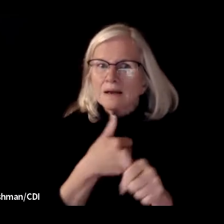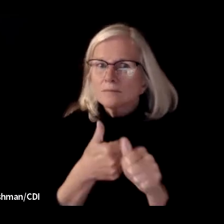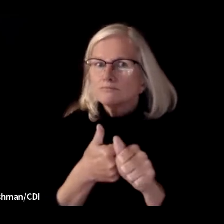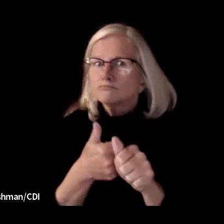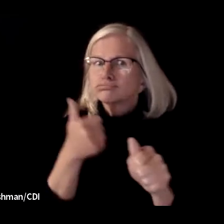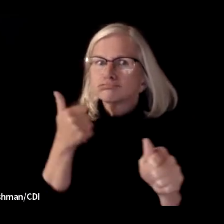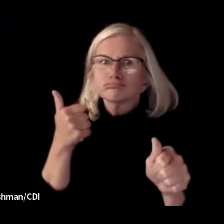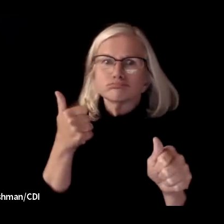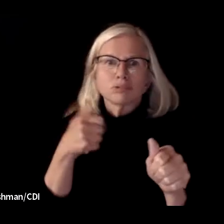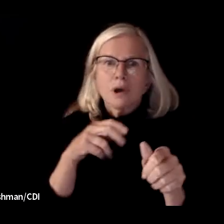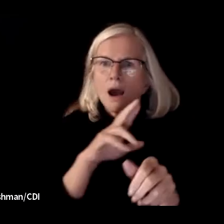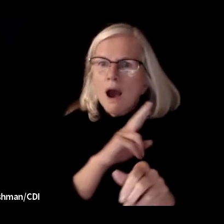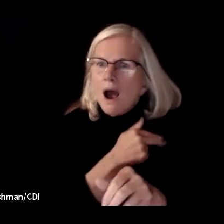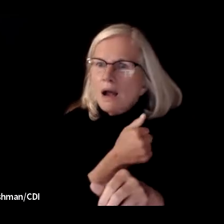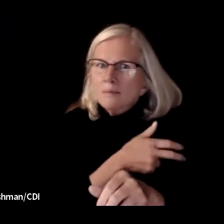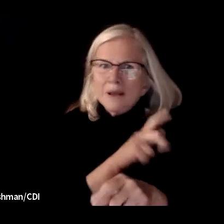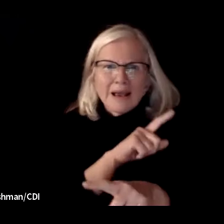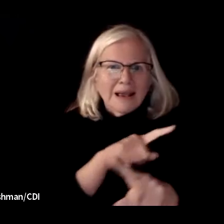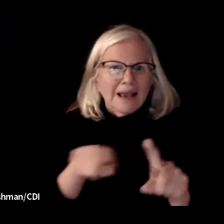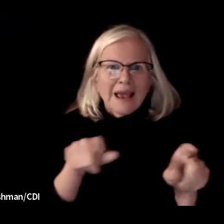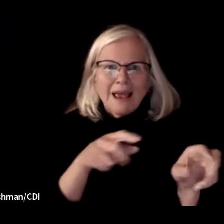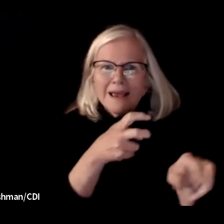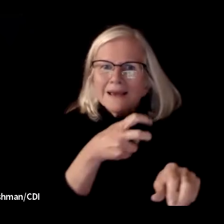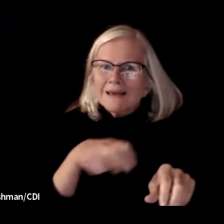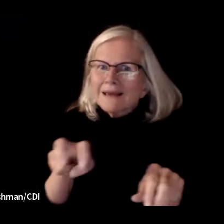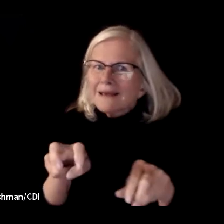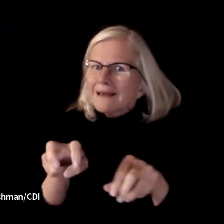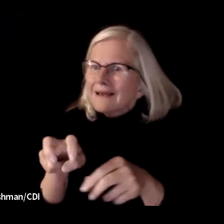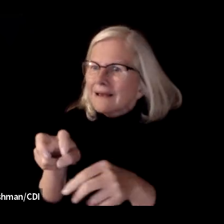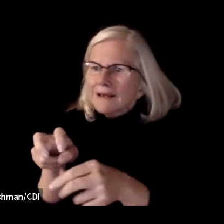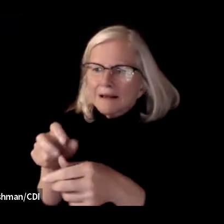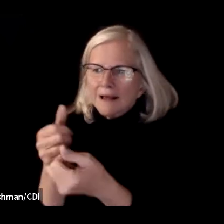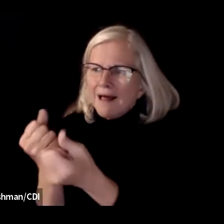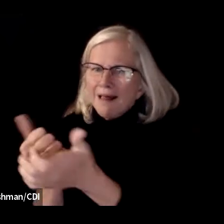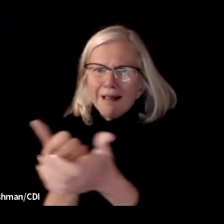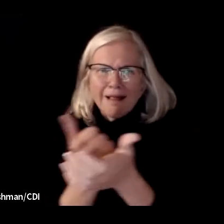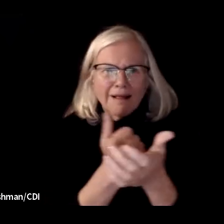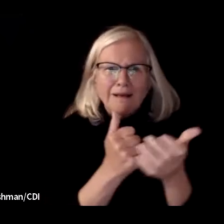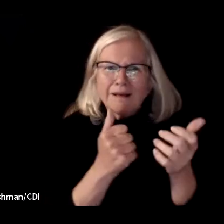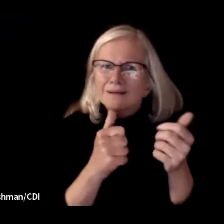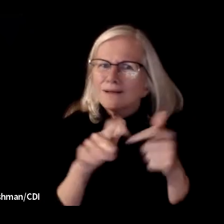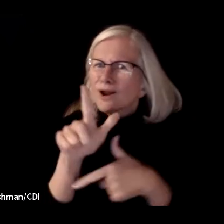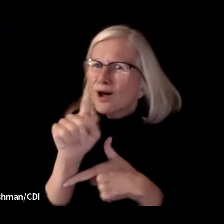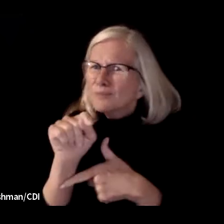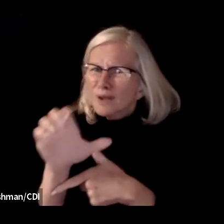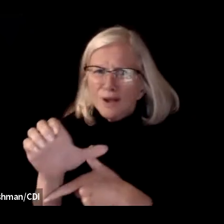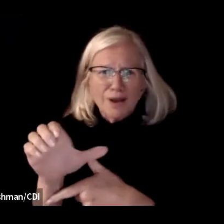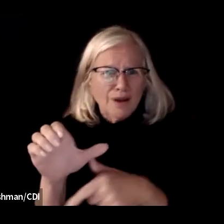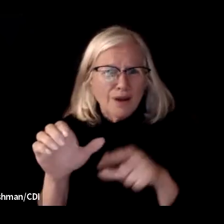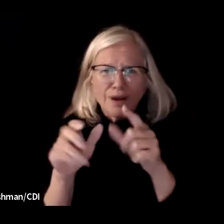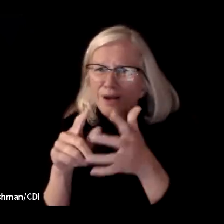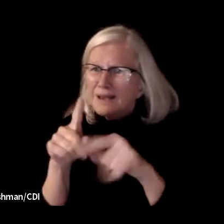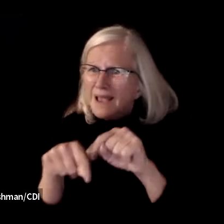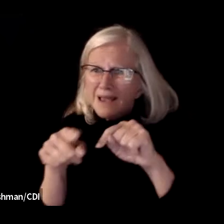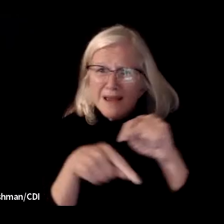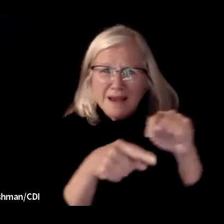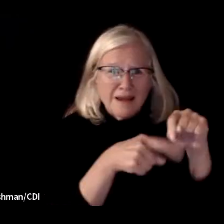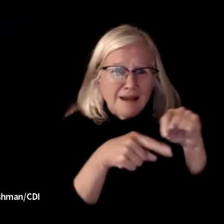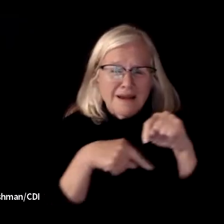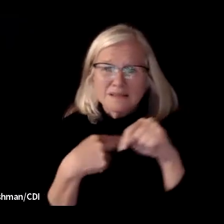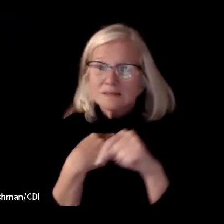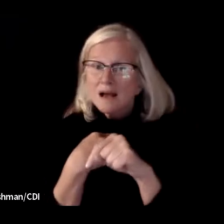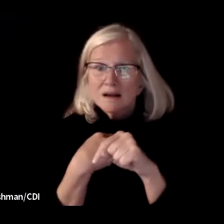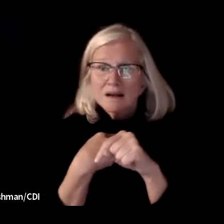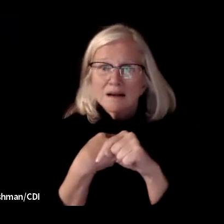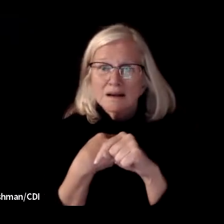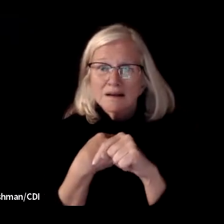the hospital into these units, TCUs, or long-term care facilities. That sometimes we have patients staying in the